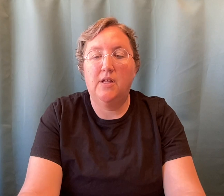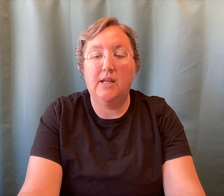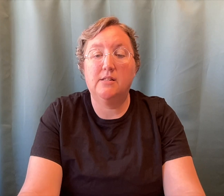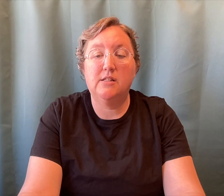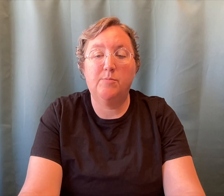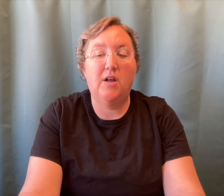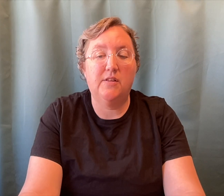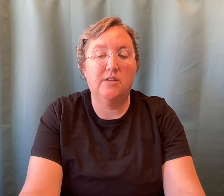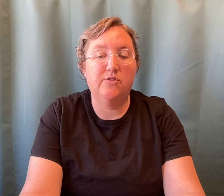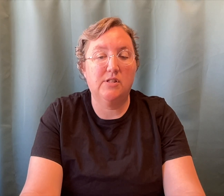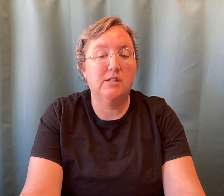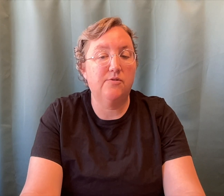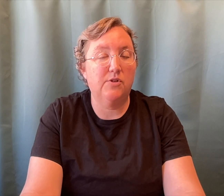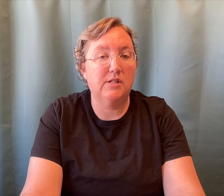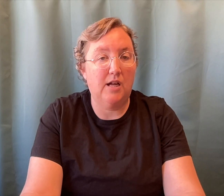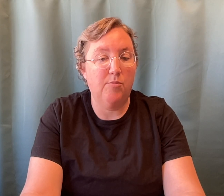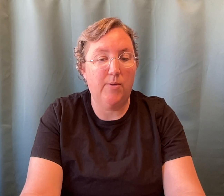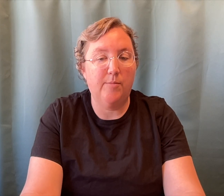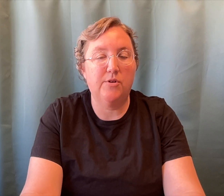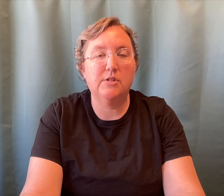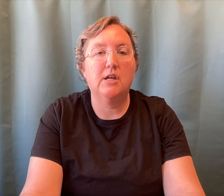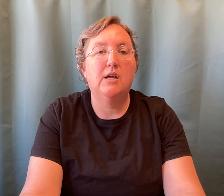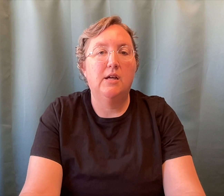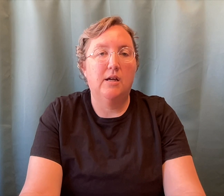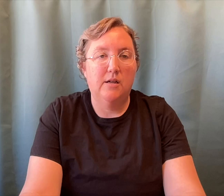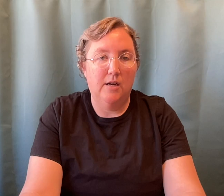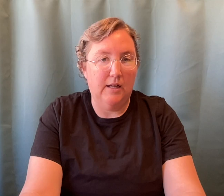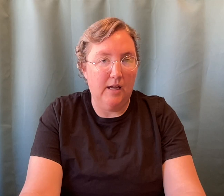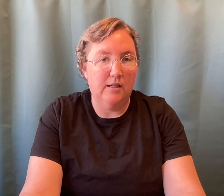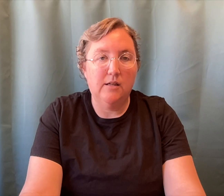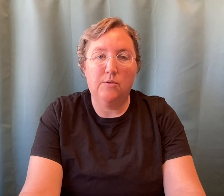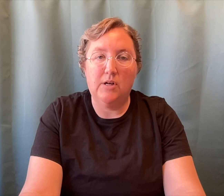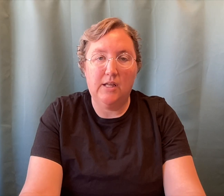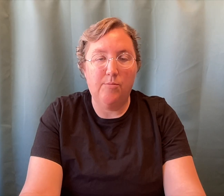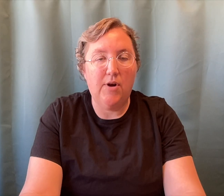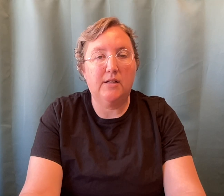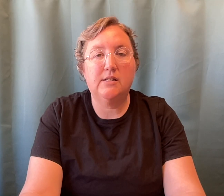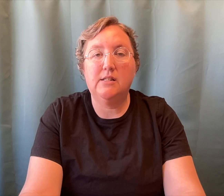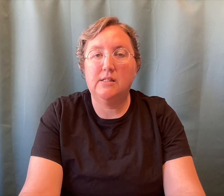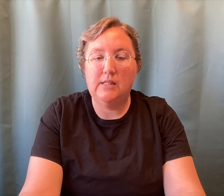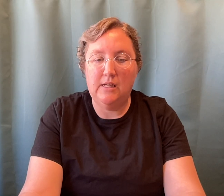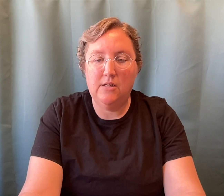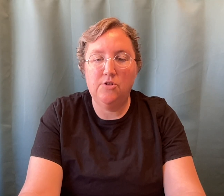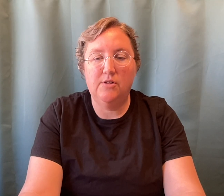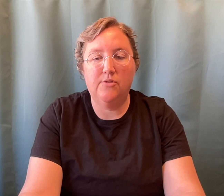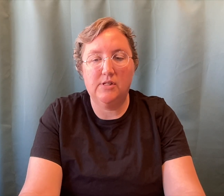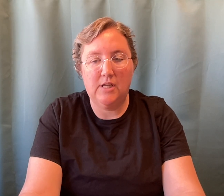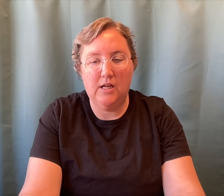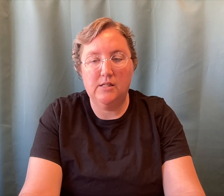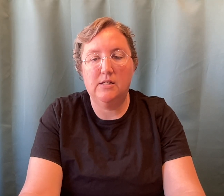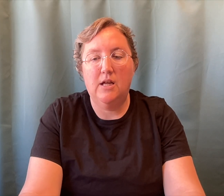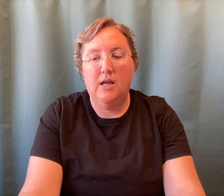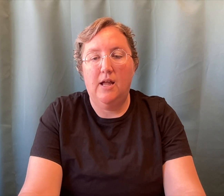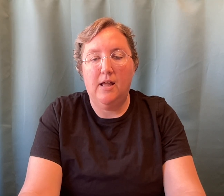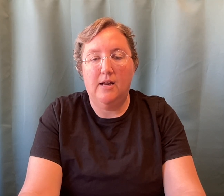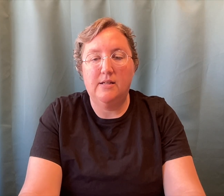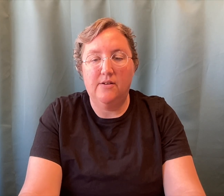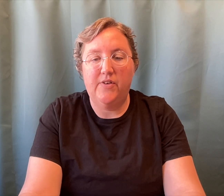Next is spot the differences for the sign parameters. Again, you're going to keep practicing seeing 2 different signs and identifying